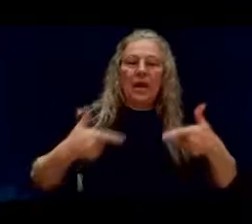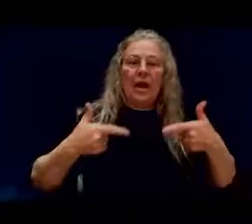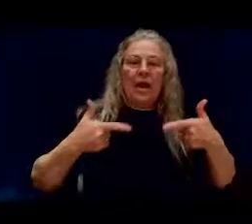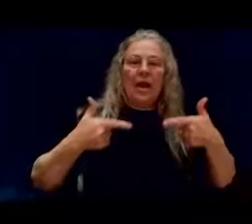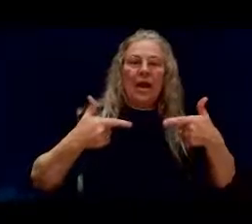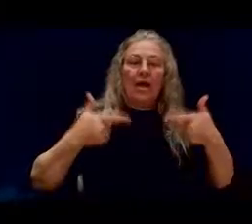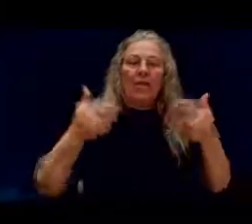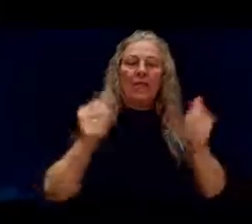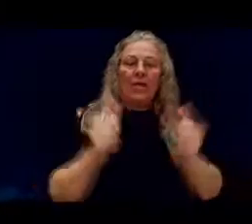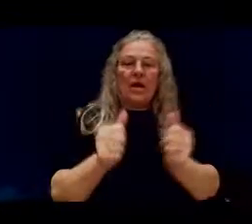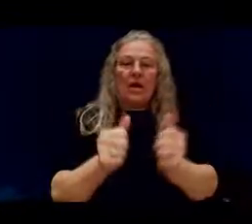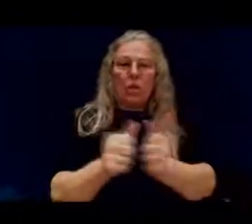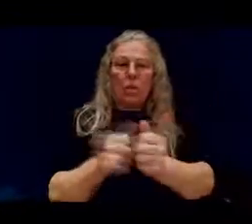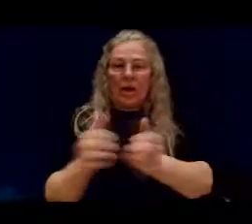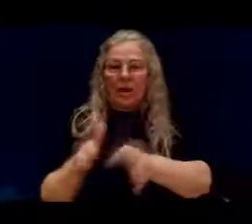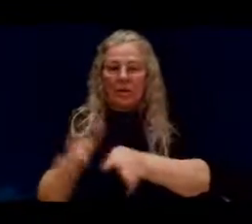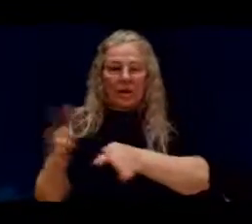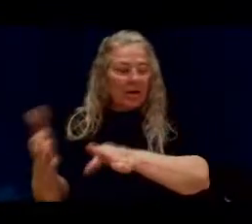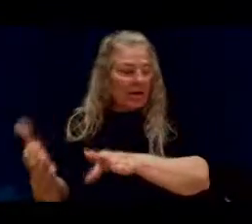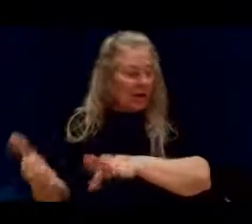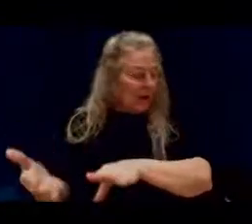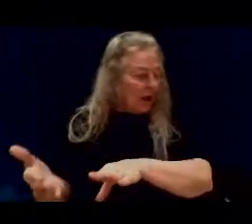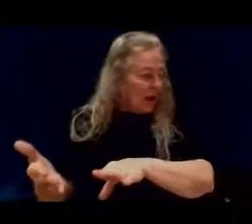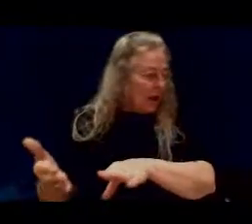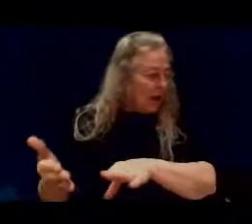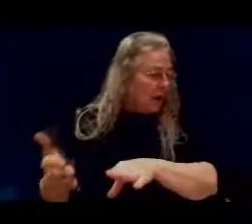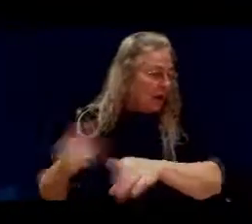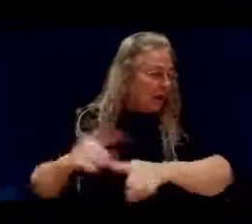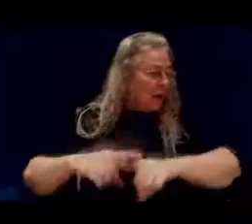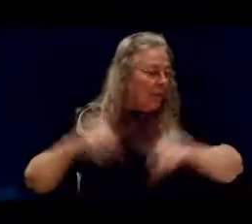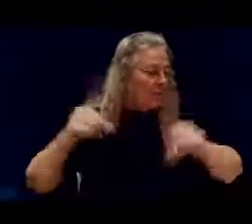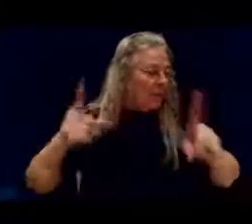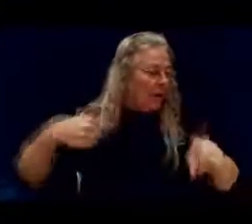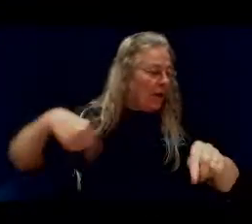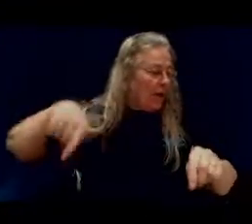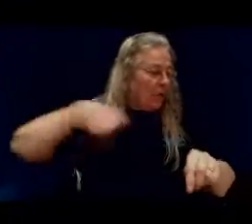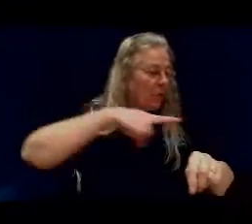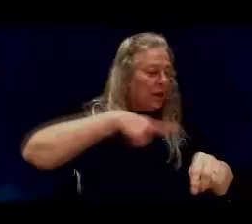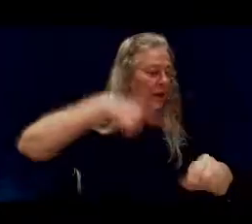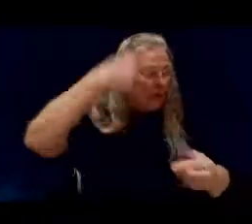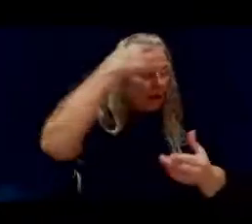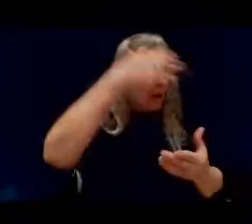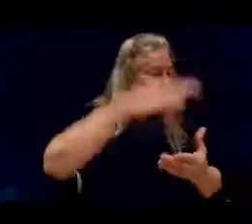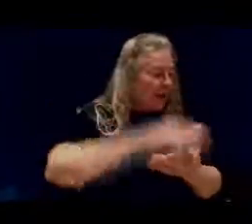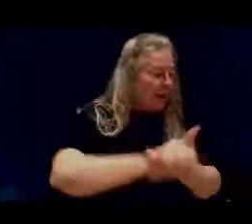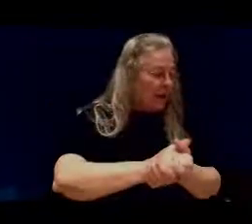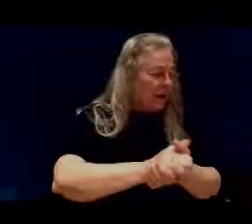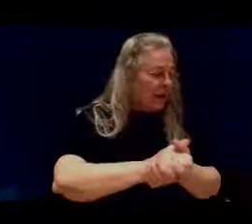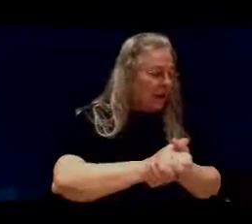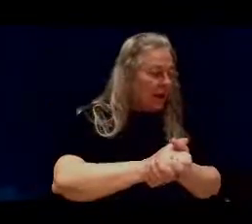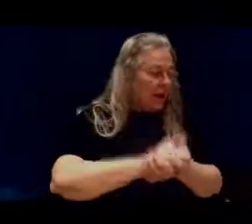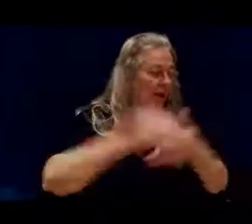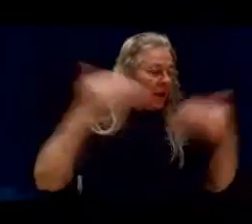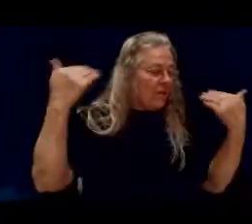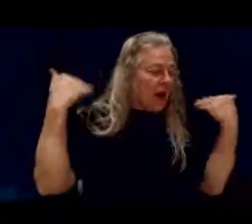the living with the dead? But we believe